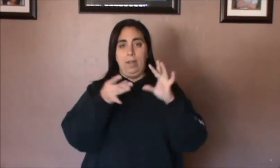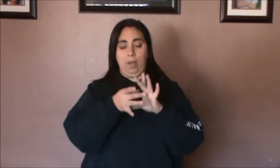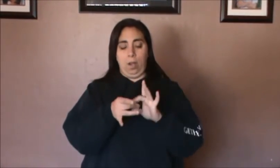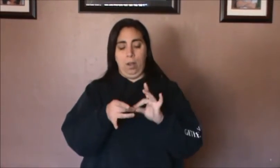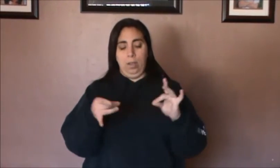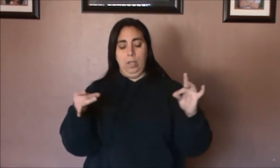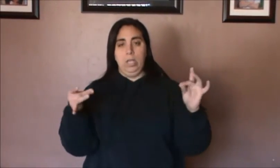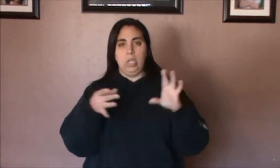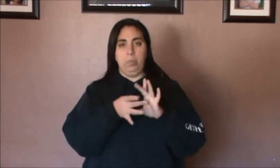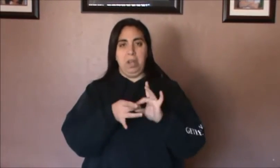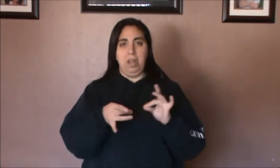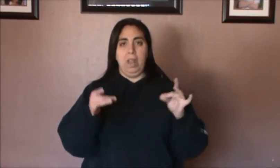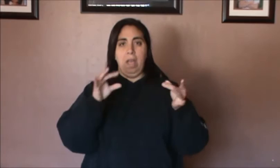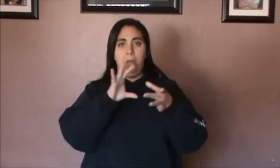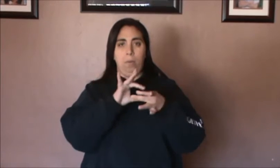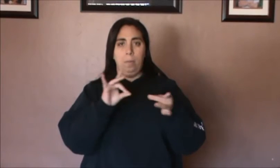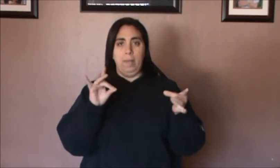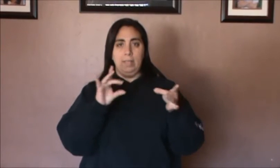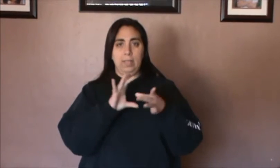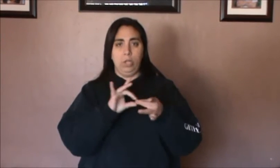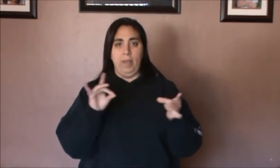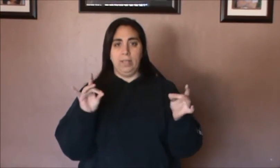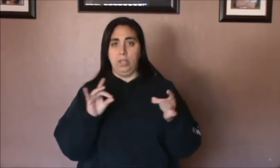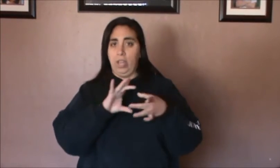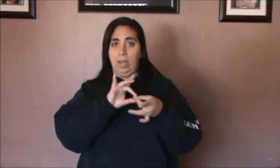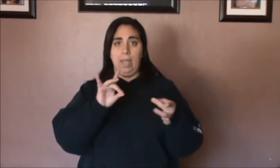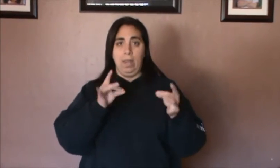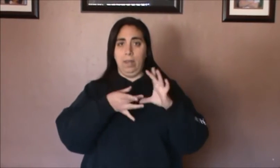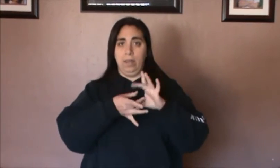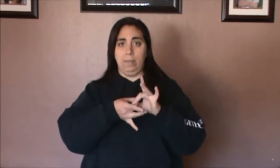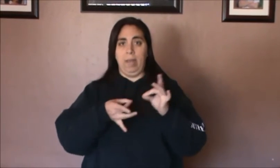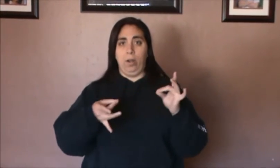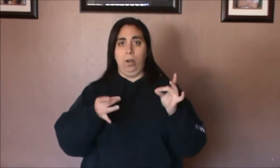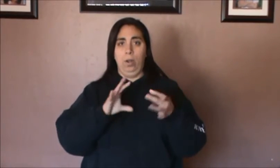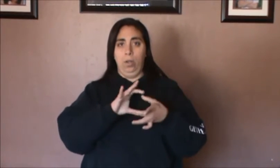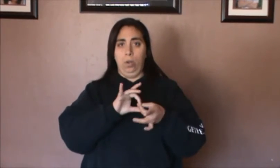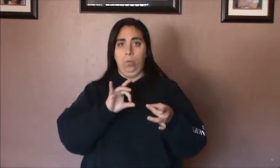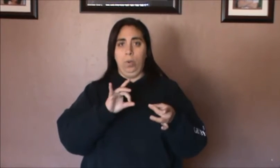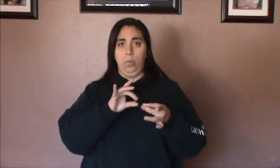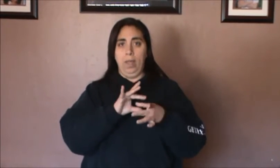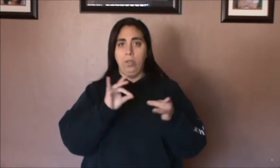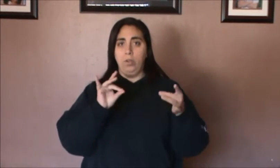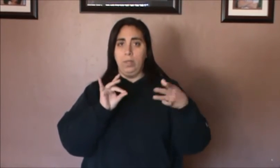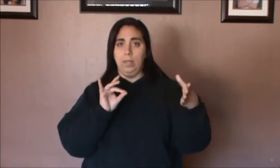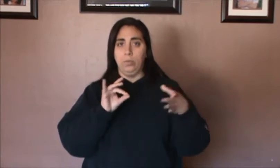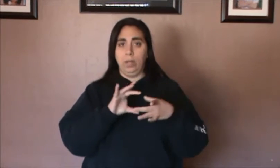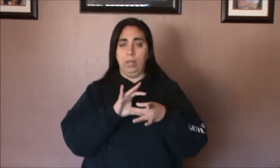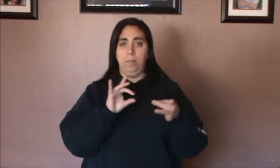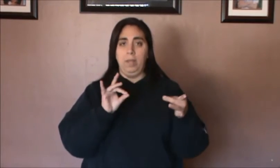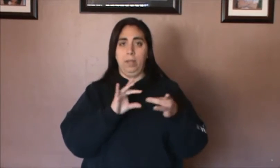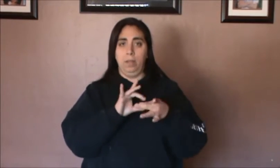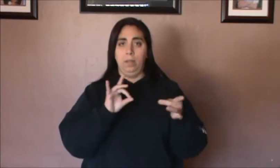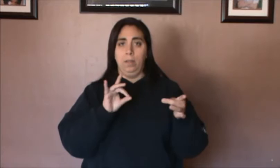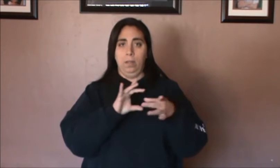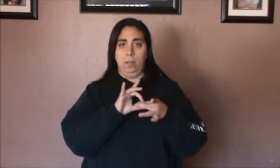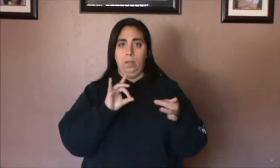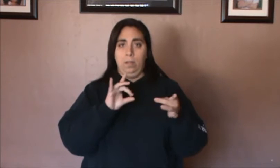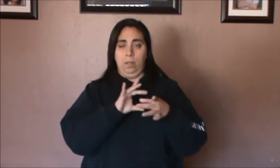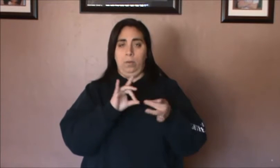You're spreading it out, message. And again, it doesn't matter what way you do it. This one can be